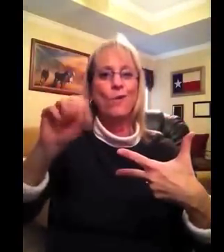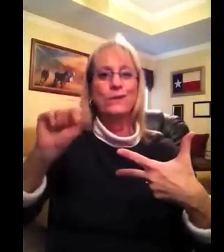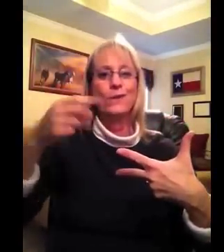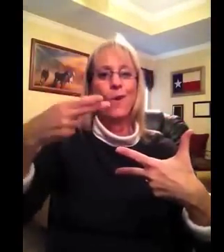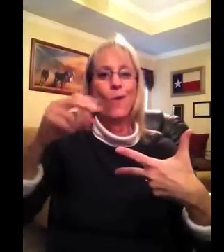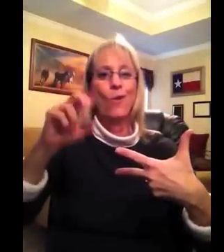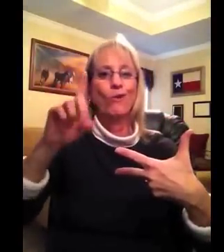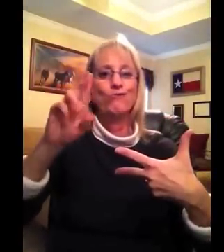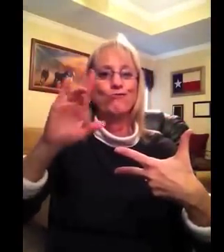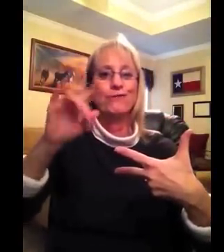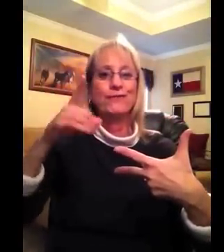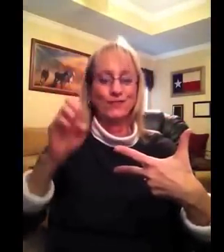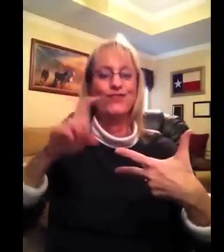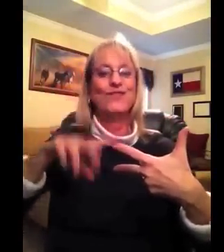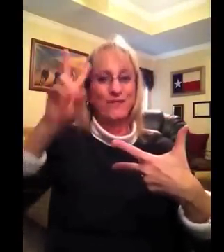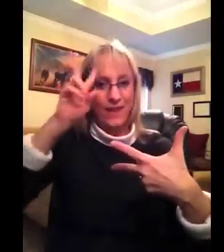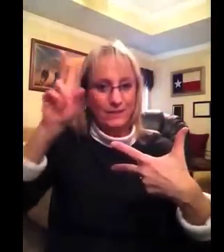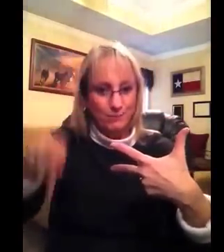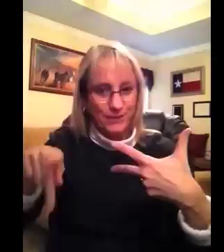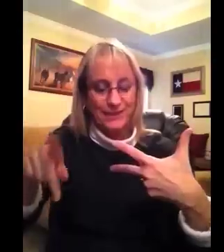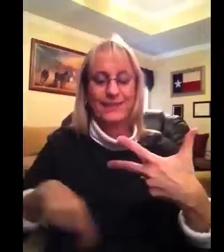Carlos Holdridge, Vice President.